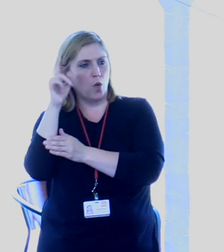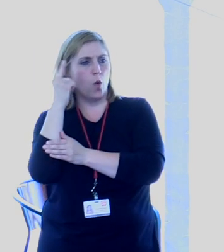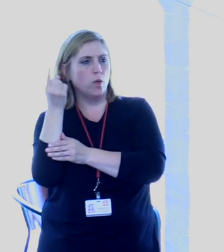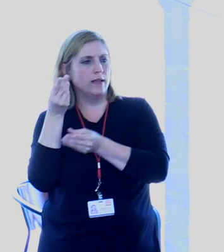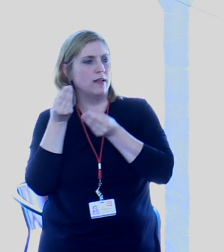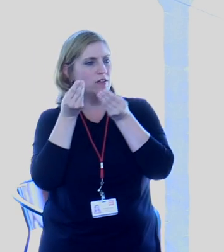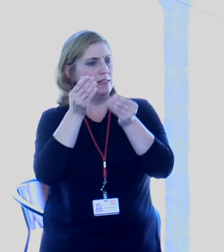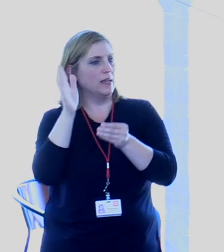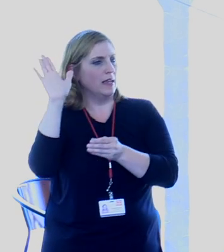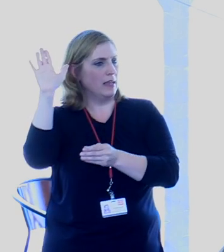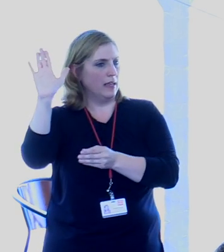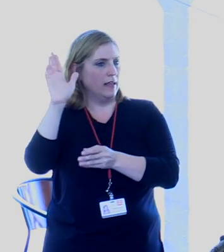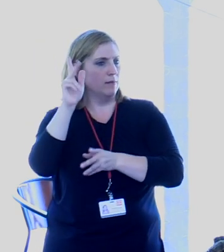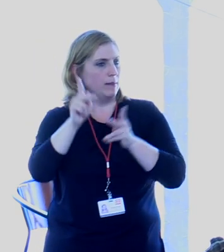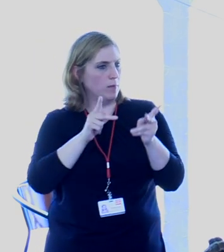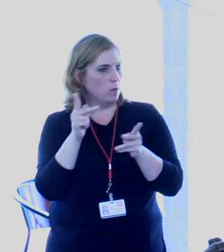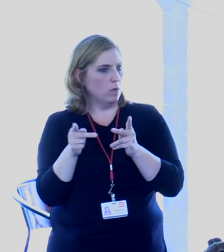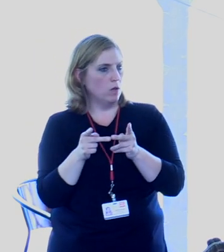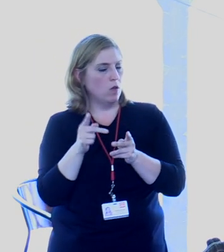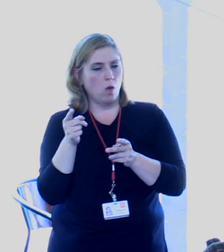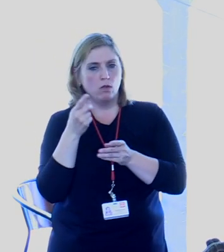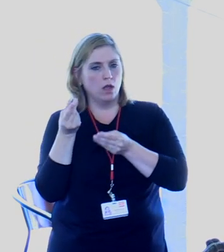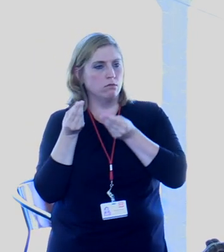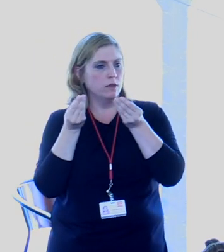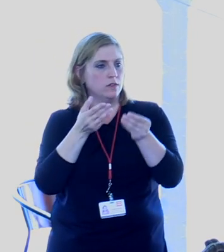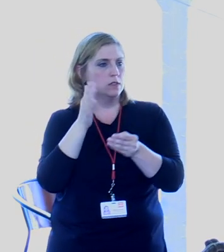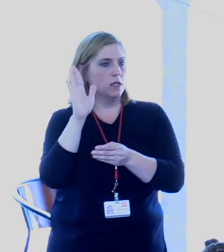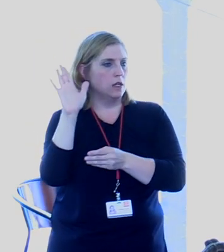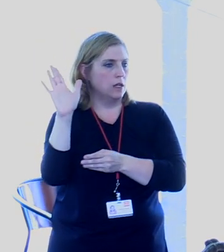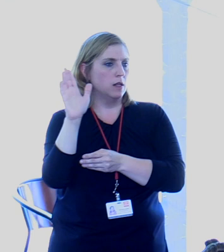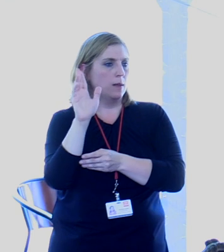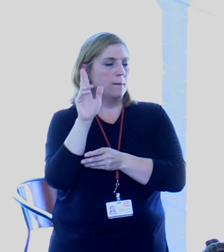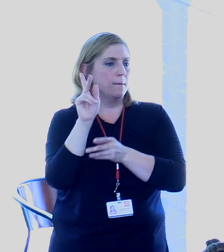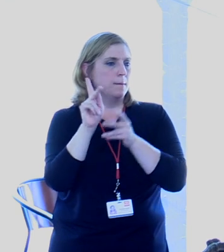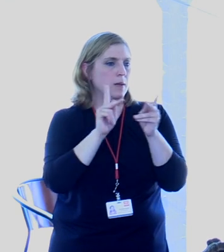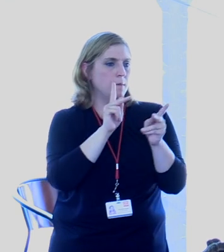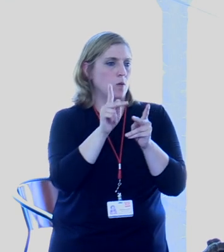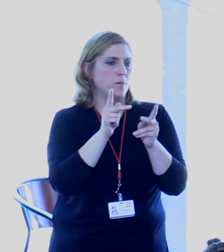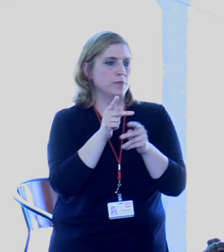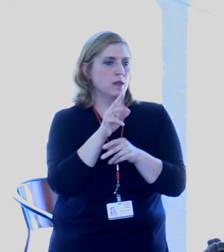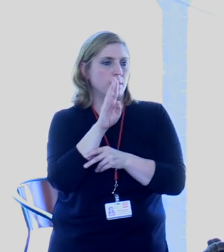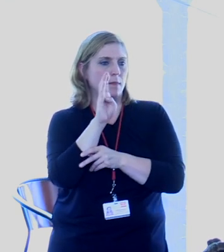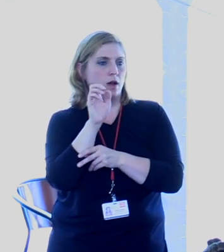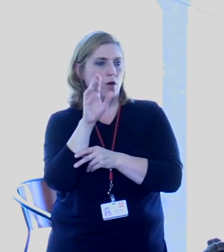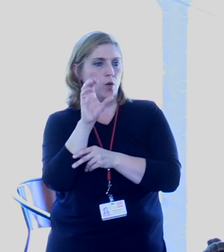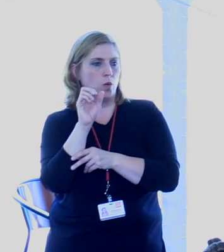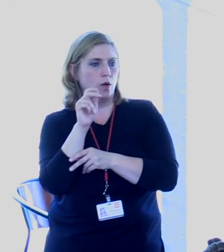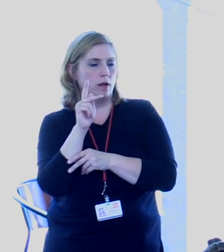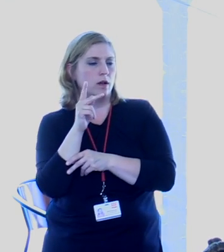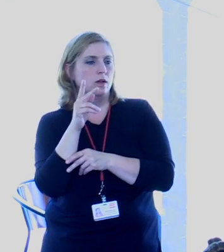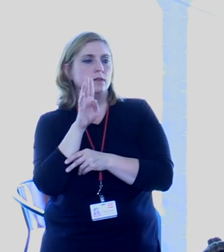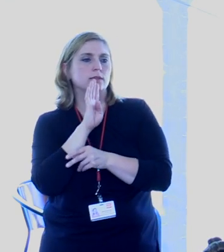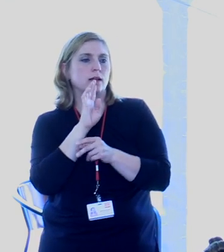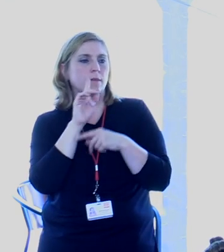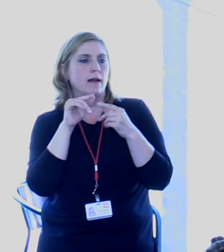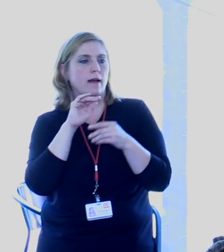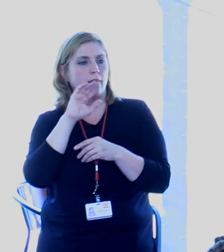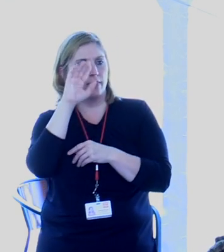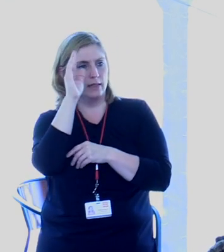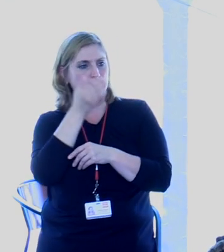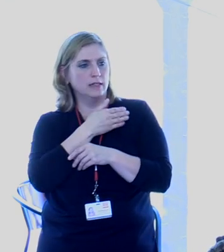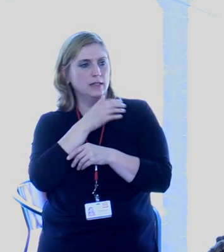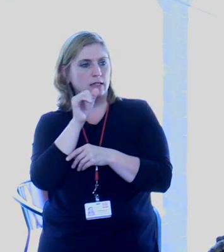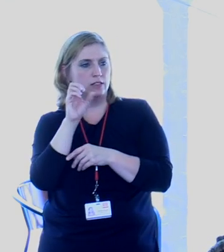his people. They're only given to his people, and Baruch actually talks about the way that the sons of Ishmael don't have the